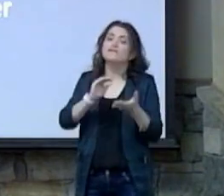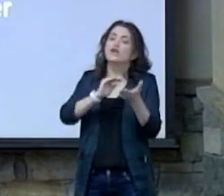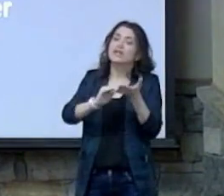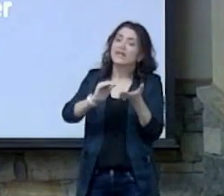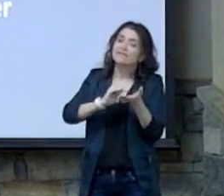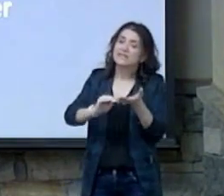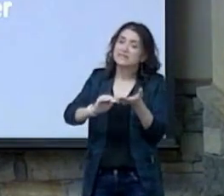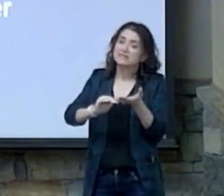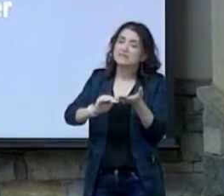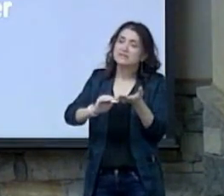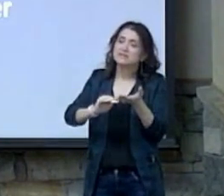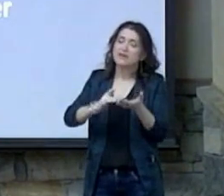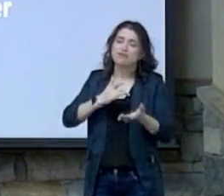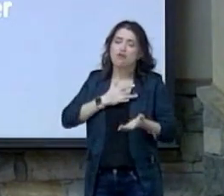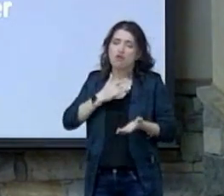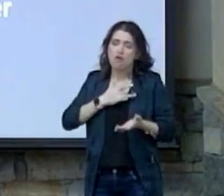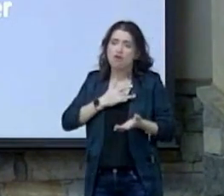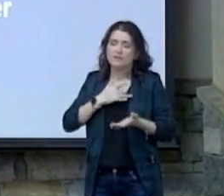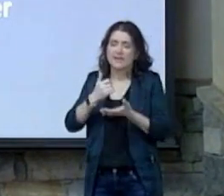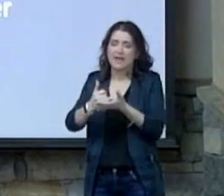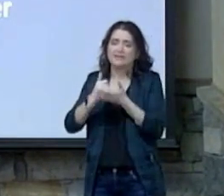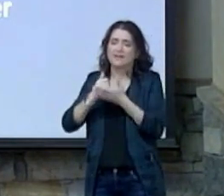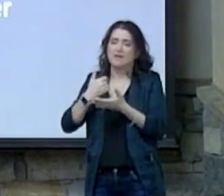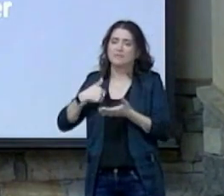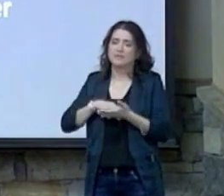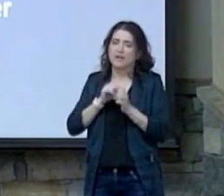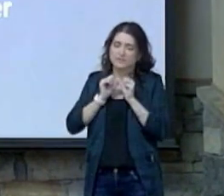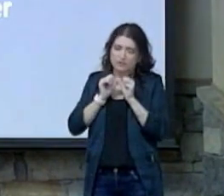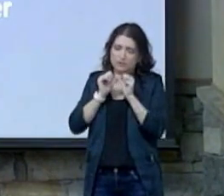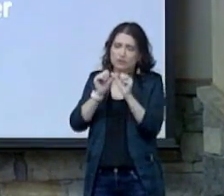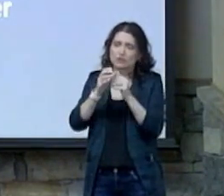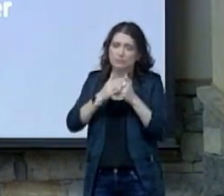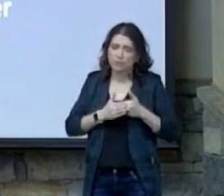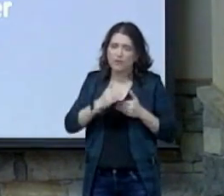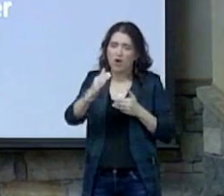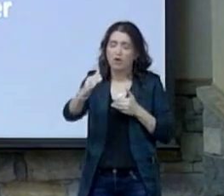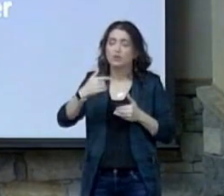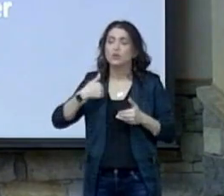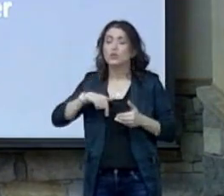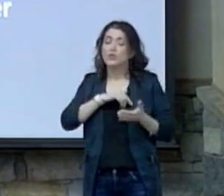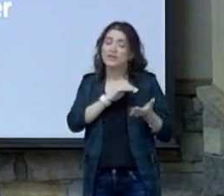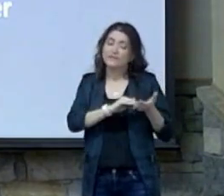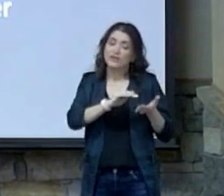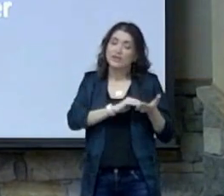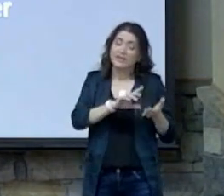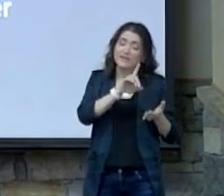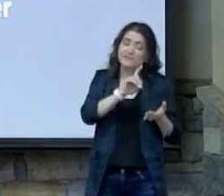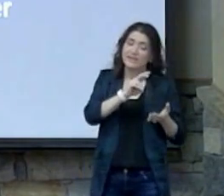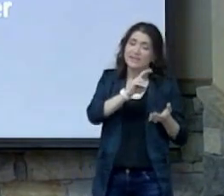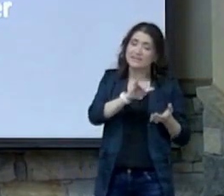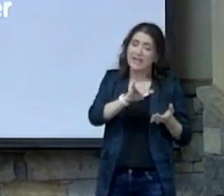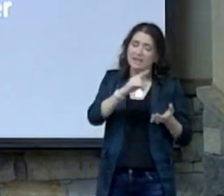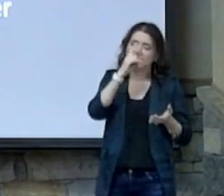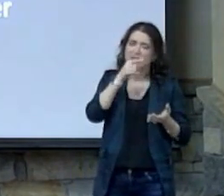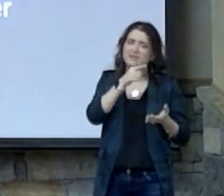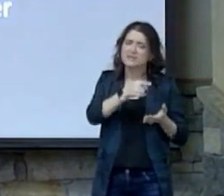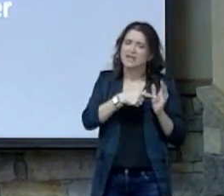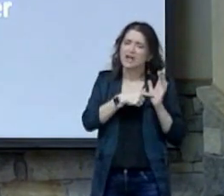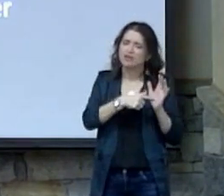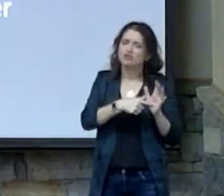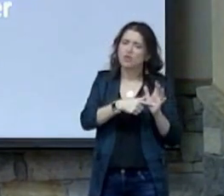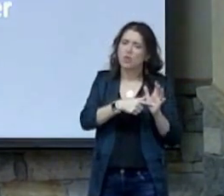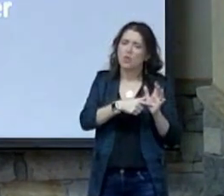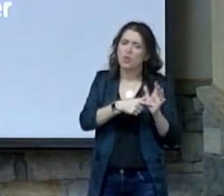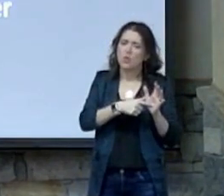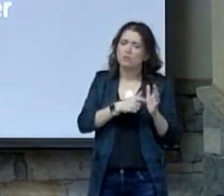Forgiveness in our hearts has helped us to move on. We forgive Danny because he has shown remorse to